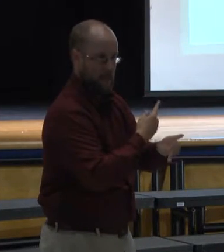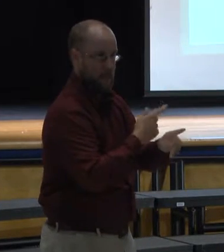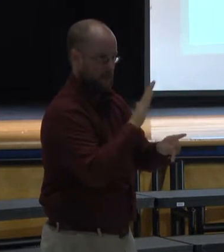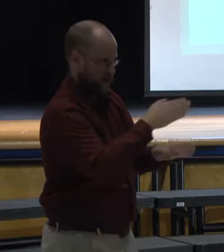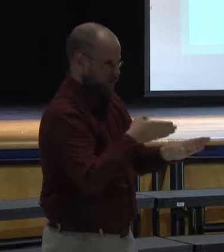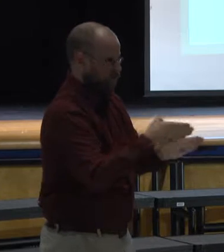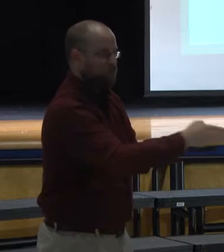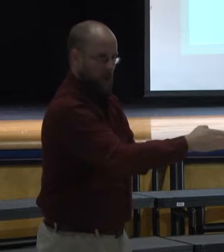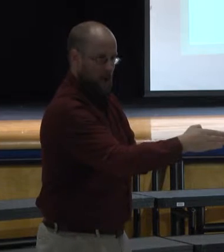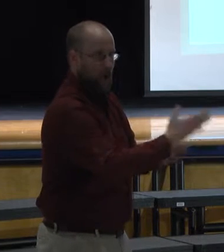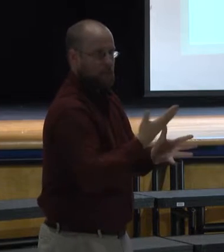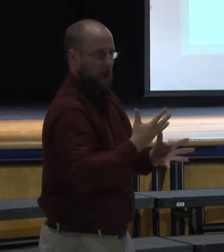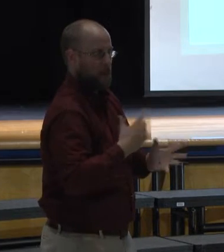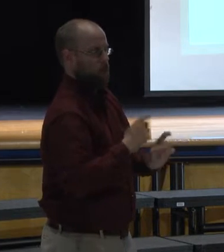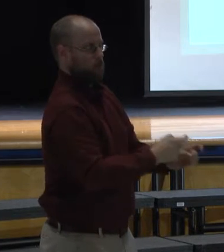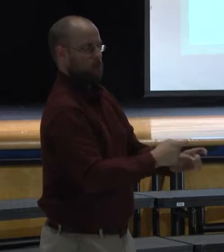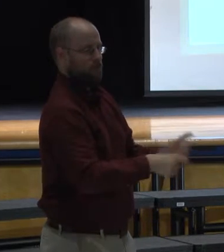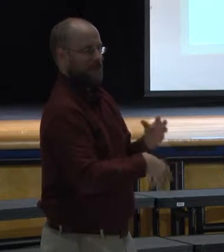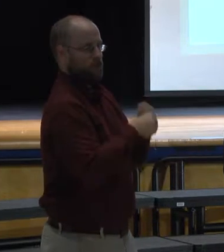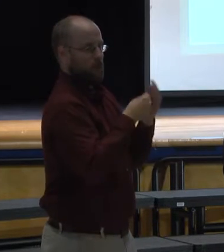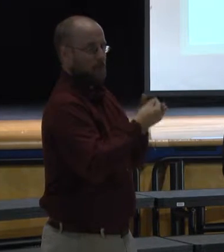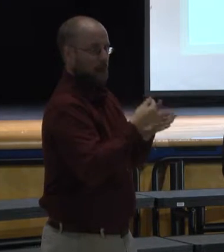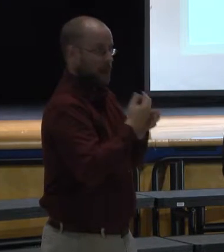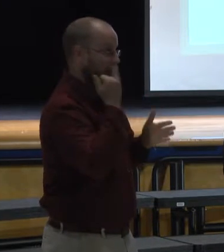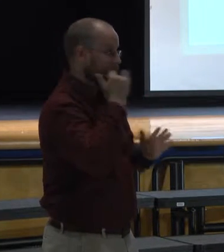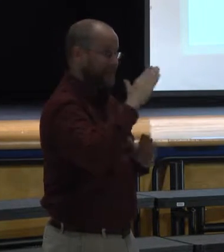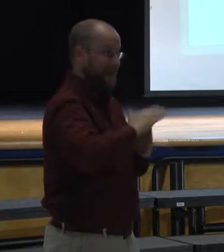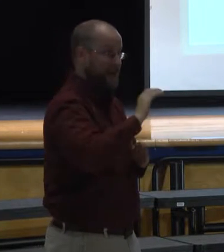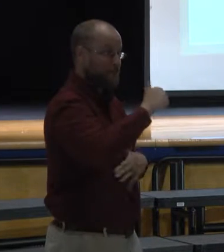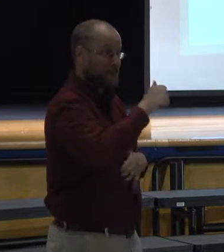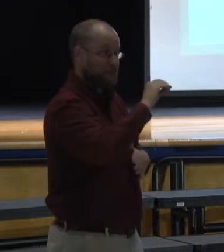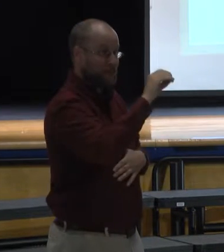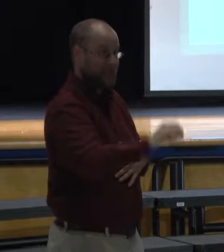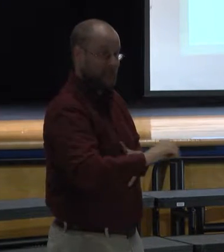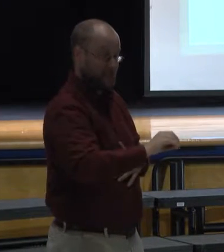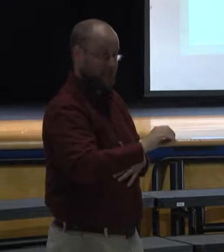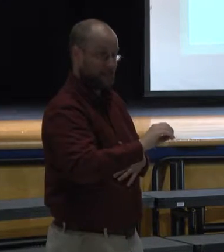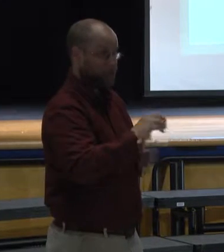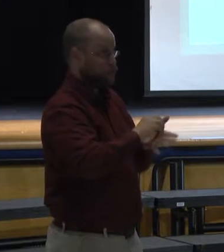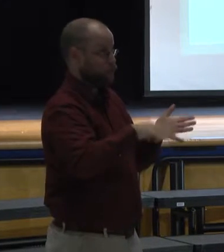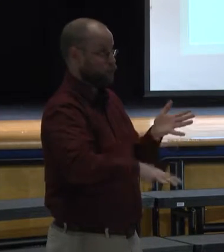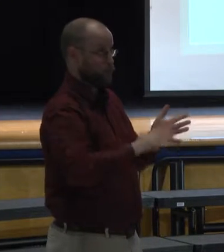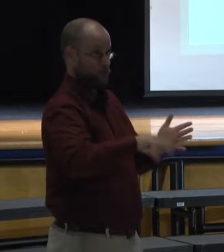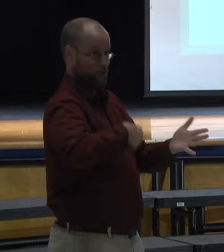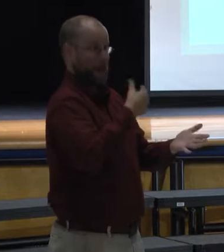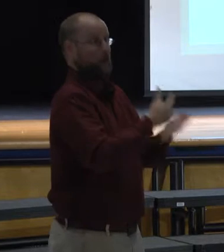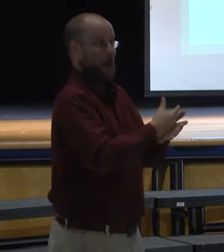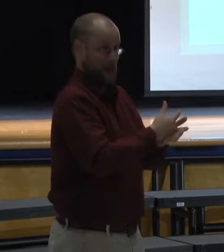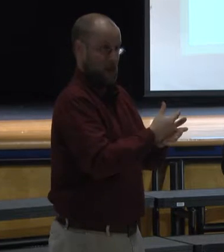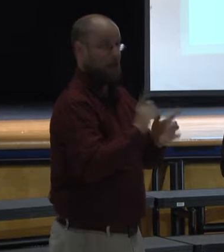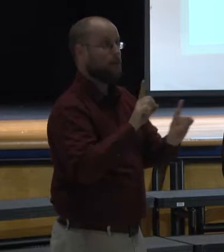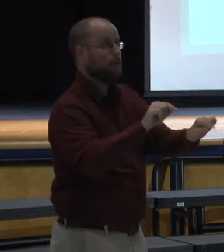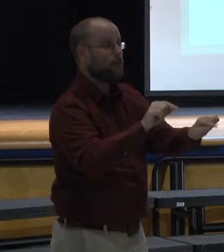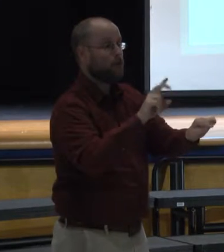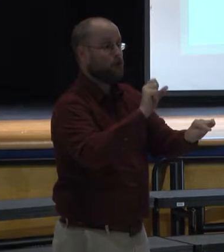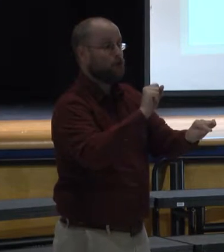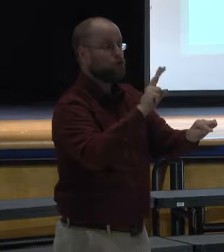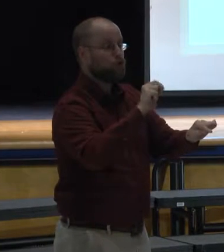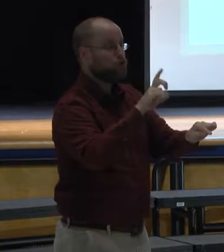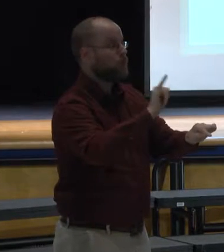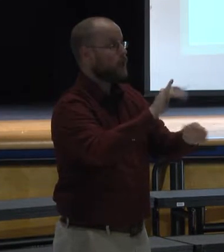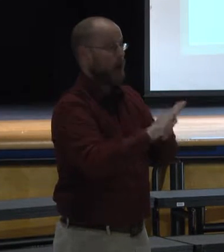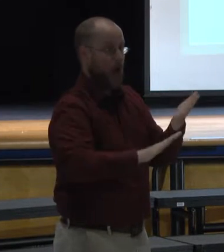again, there may be a qualification if you're a top 10% student in your class going to a SUNY school in New York State, you might qualify for that.